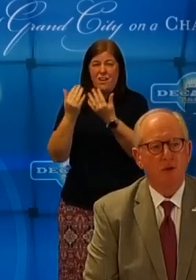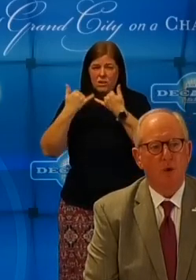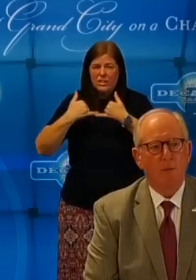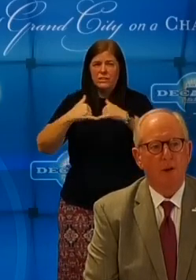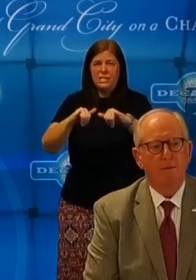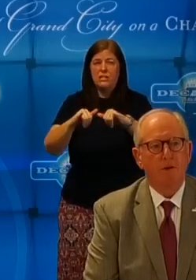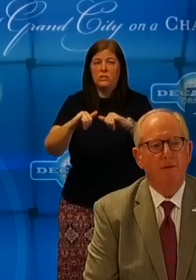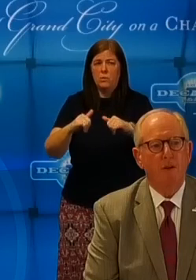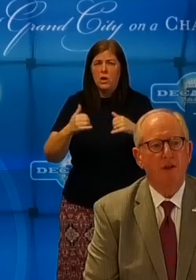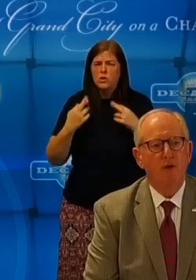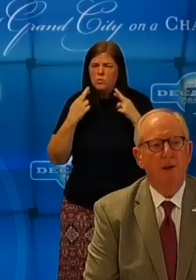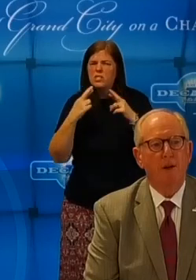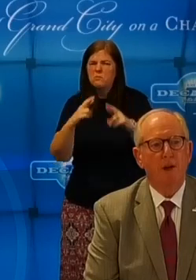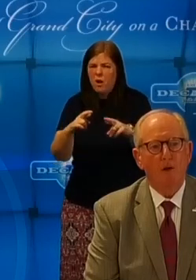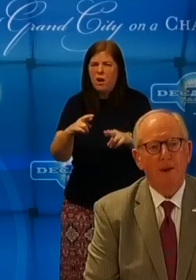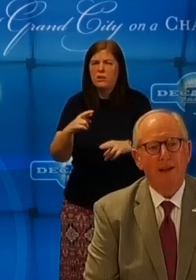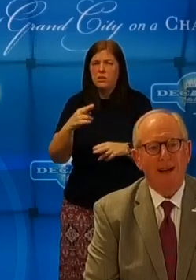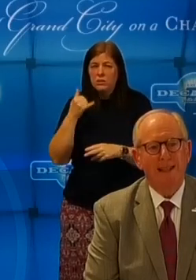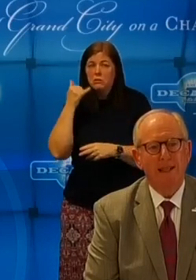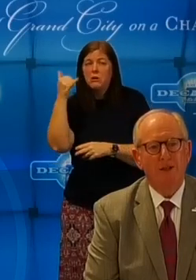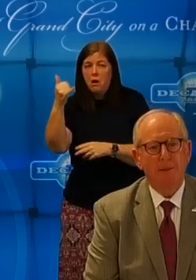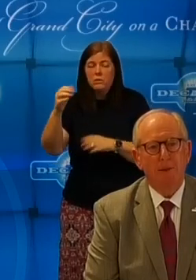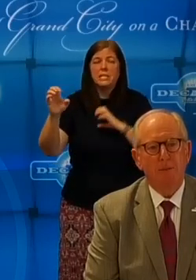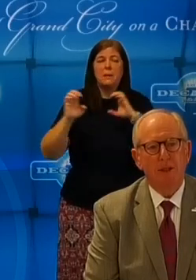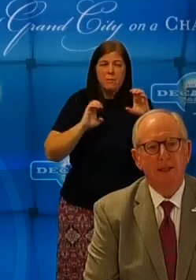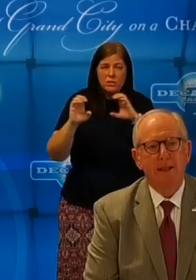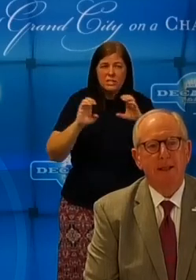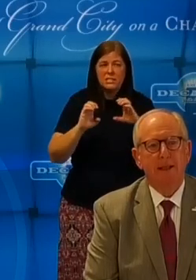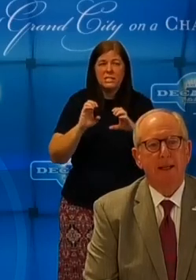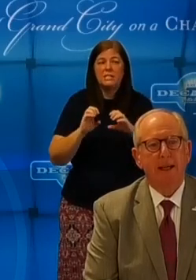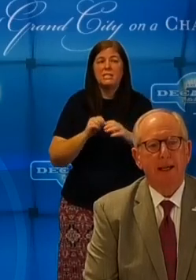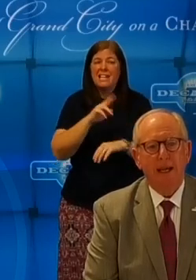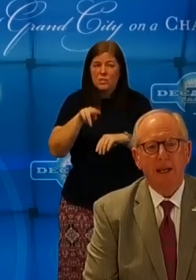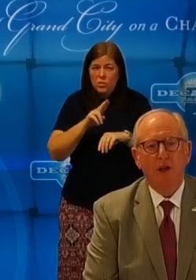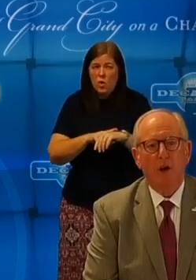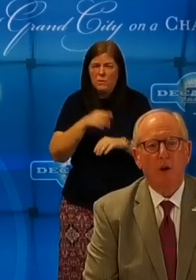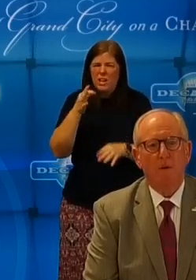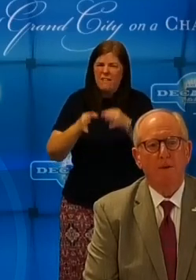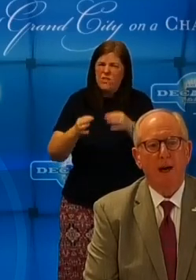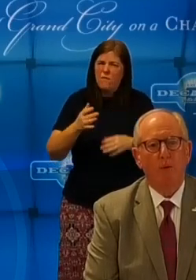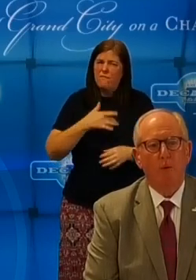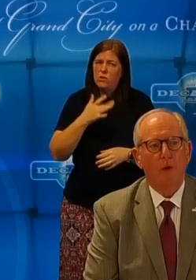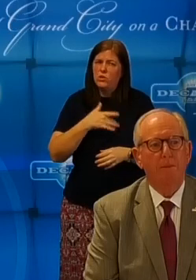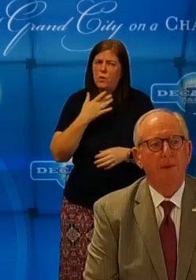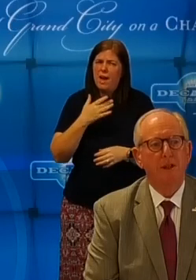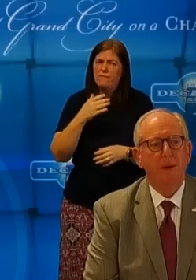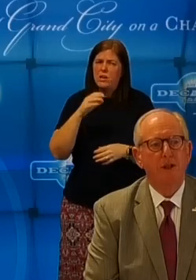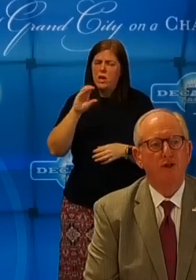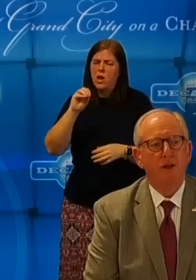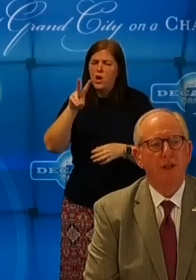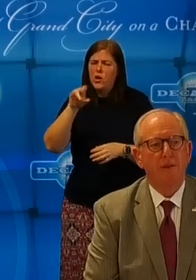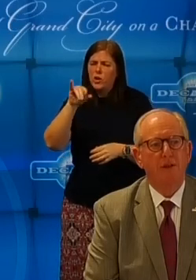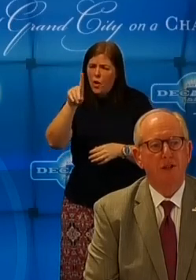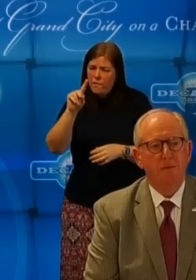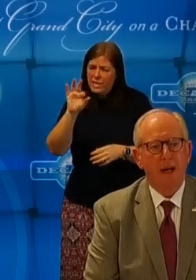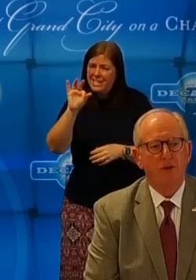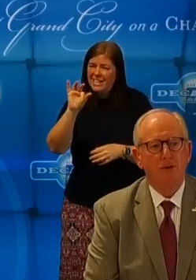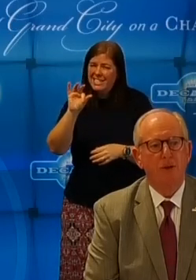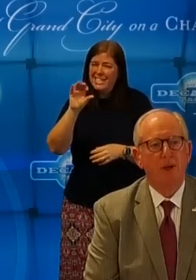emergencies as normal. If you feel that you have a COVID-19 symptoms and need to call 911, please make sure to